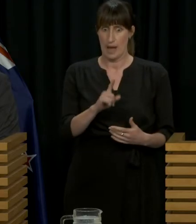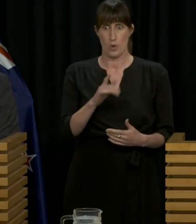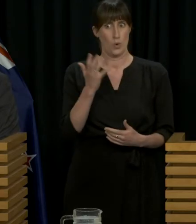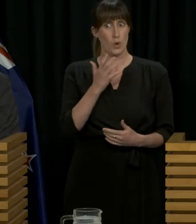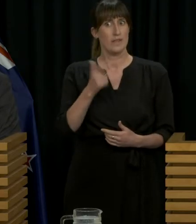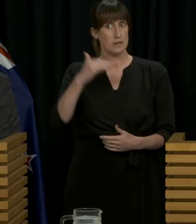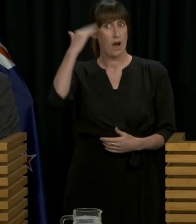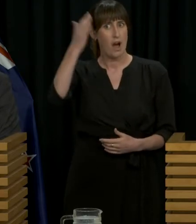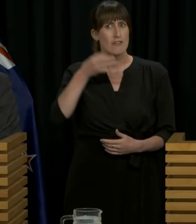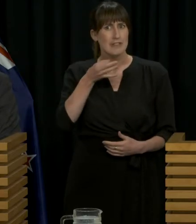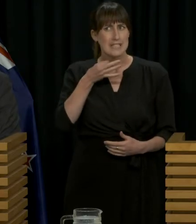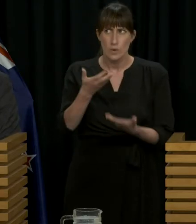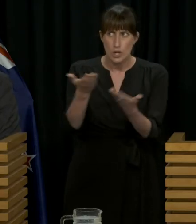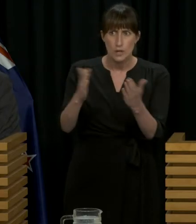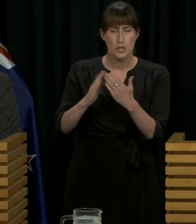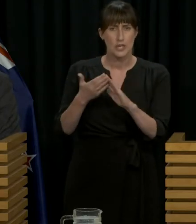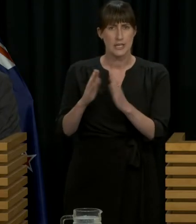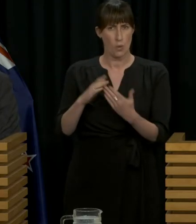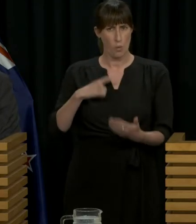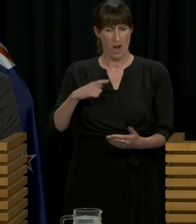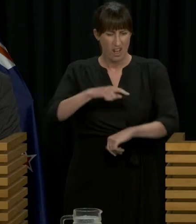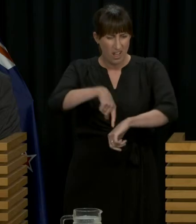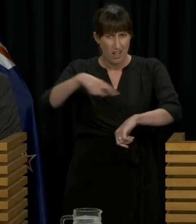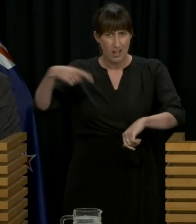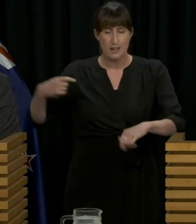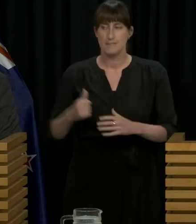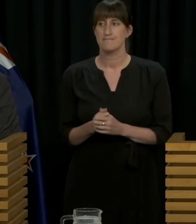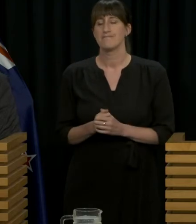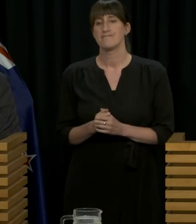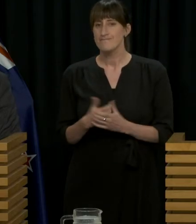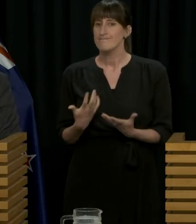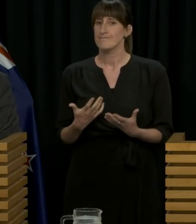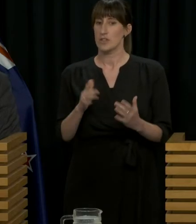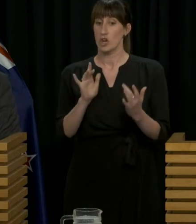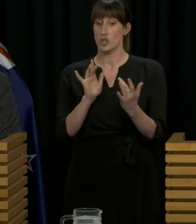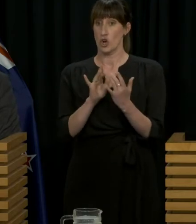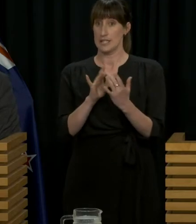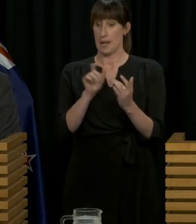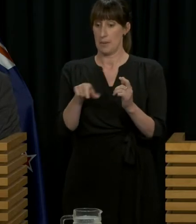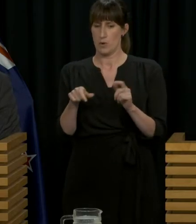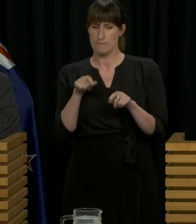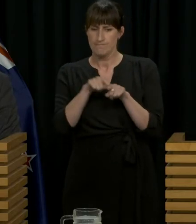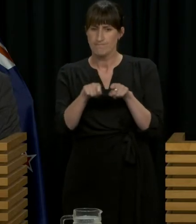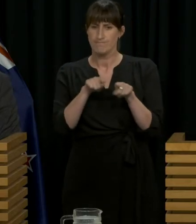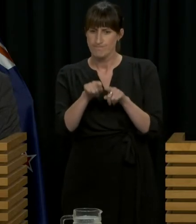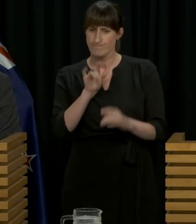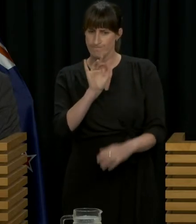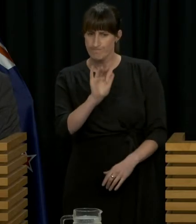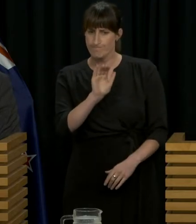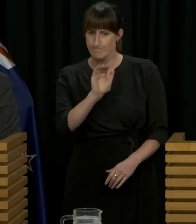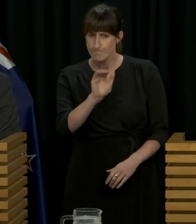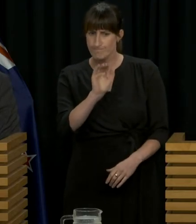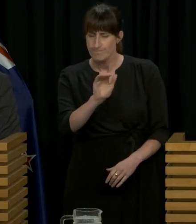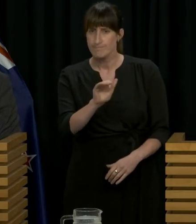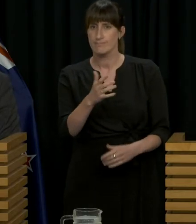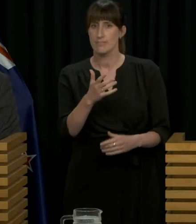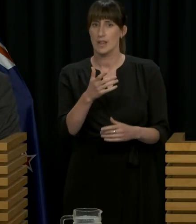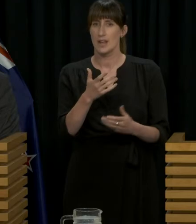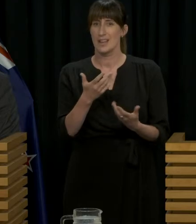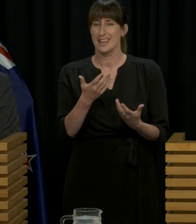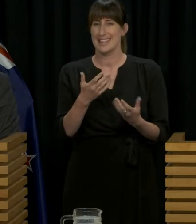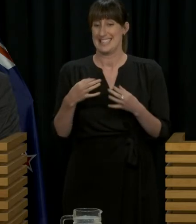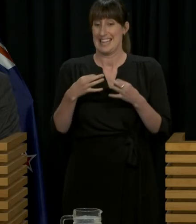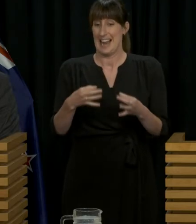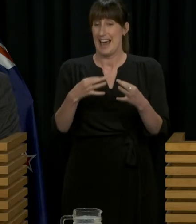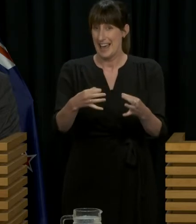I understand that the contact tracers have been very effective in getting in touch with them. Ultimately, the delay, any delay there will